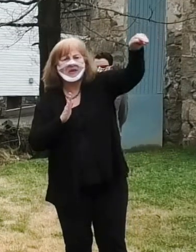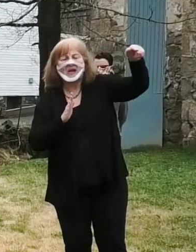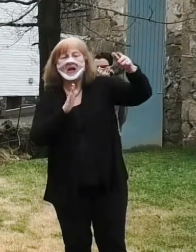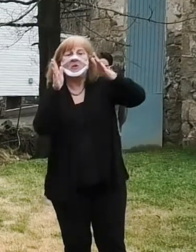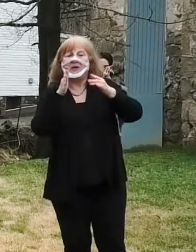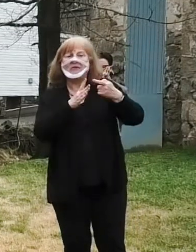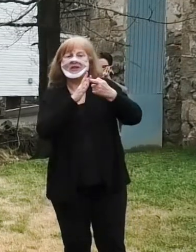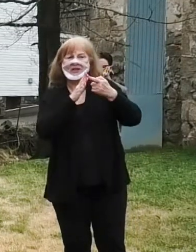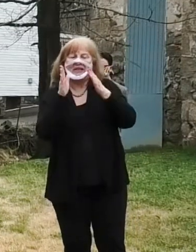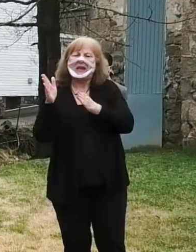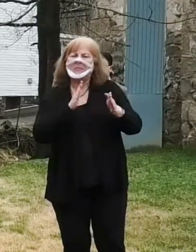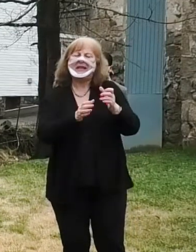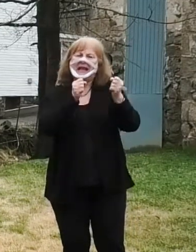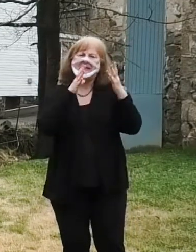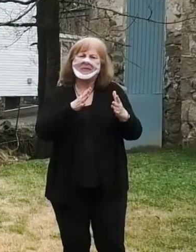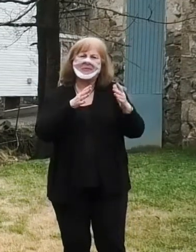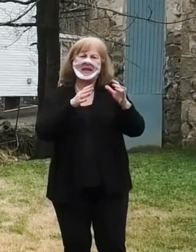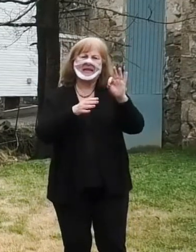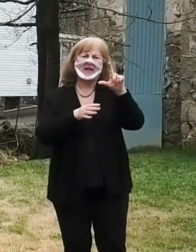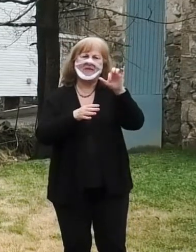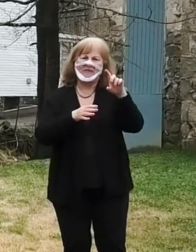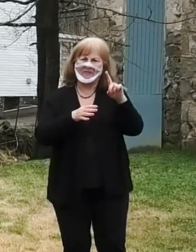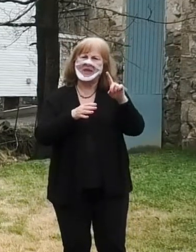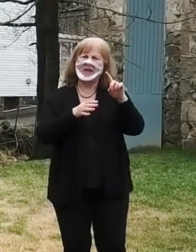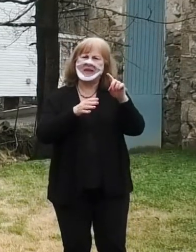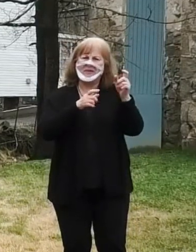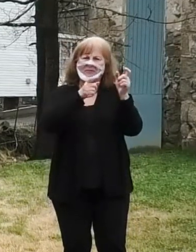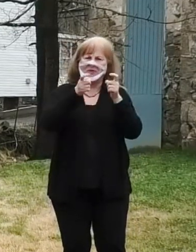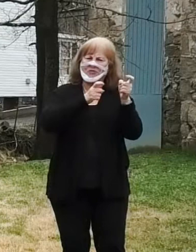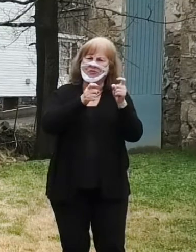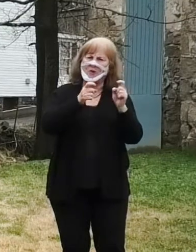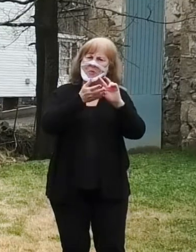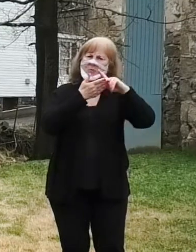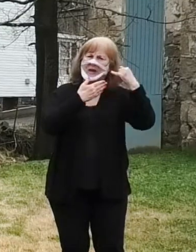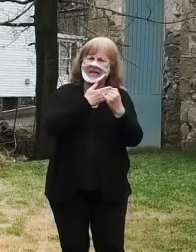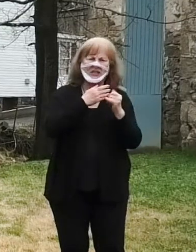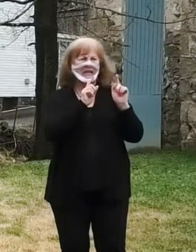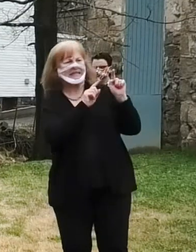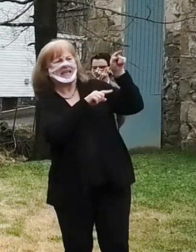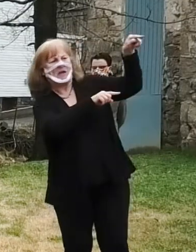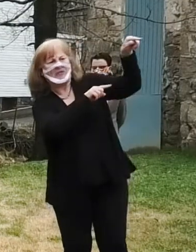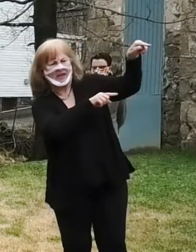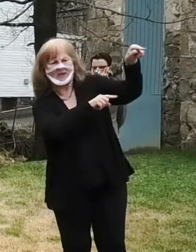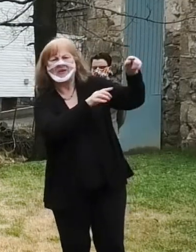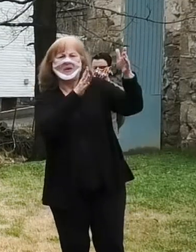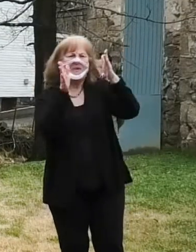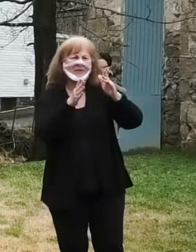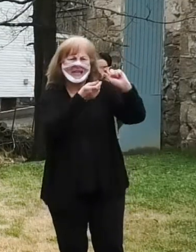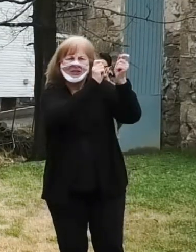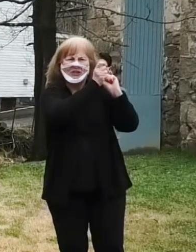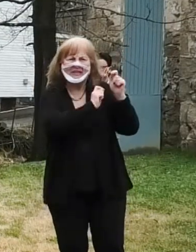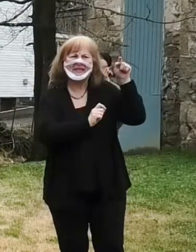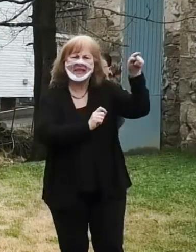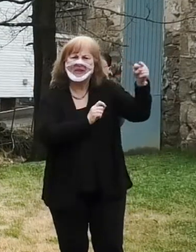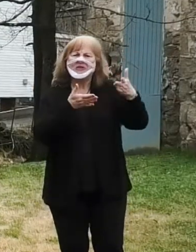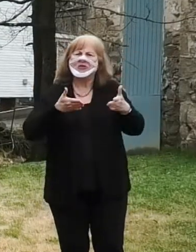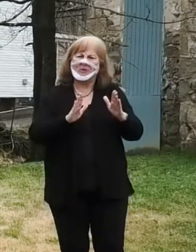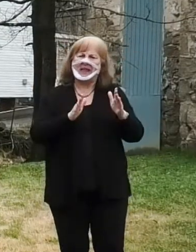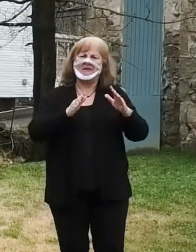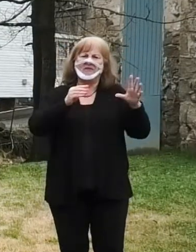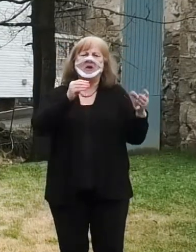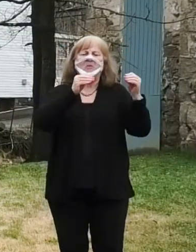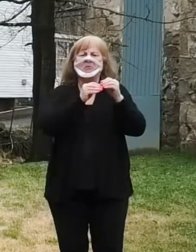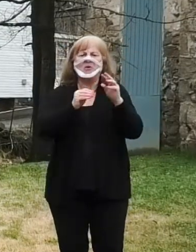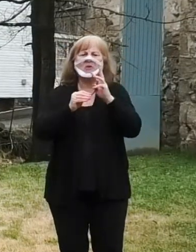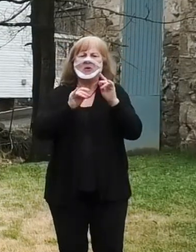originally planned many flood mitigation projects to alter the stream channel and allow for excess water